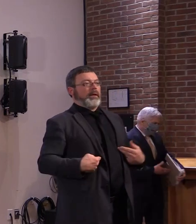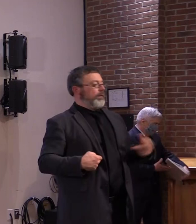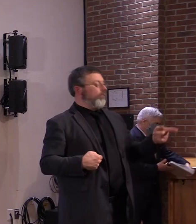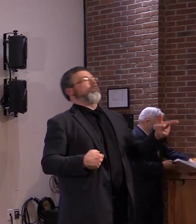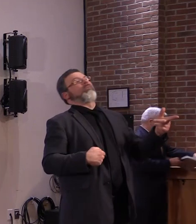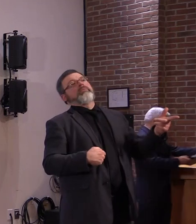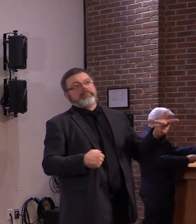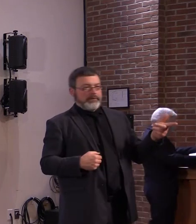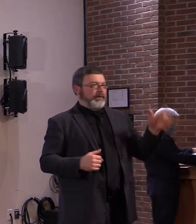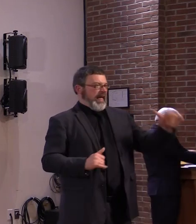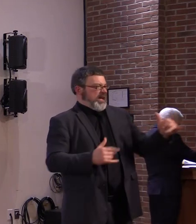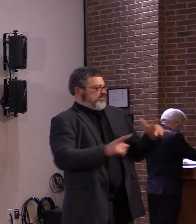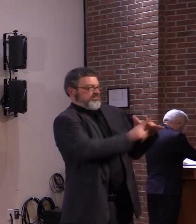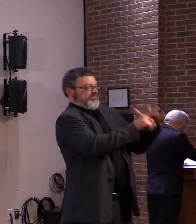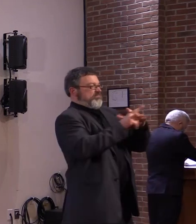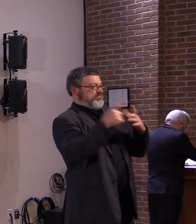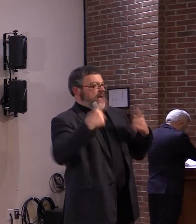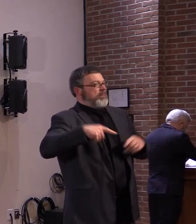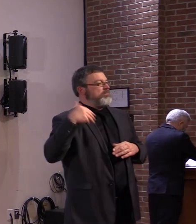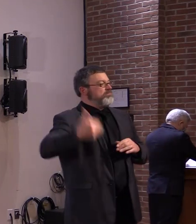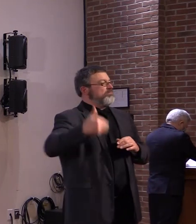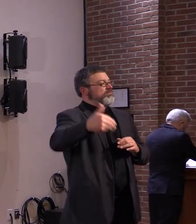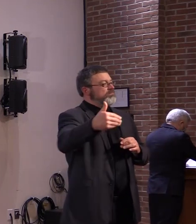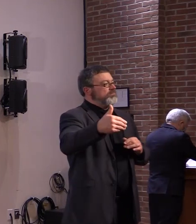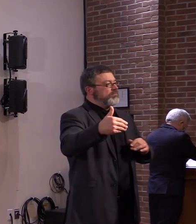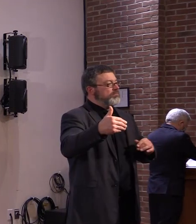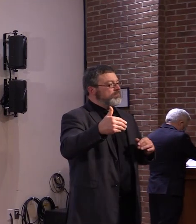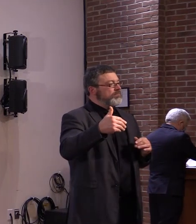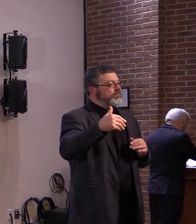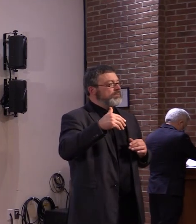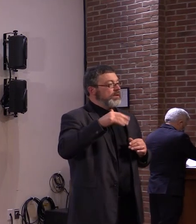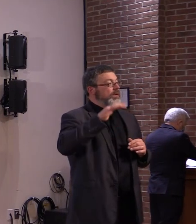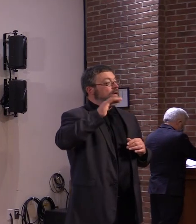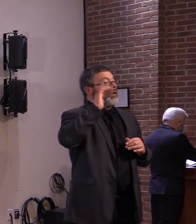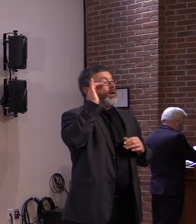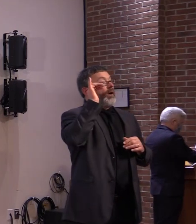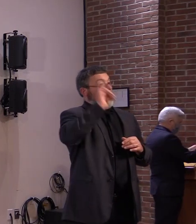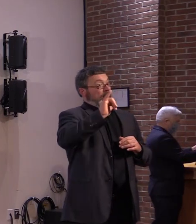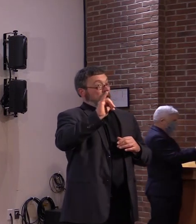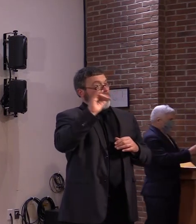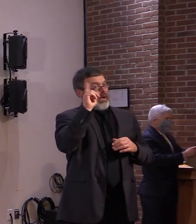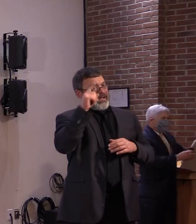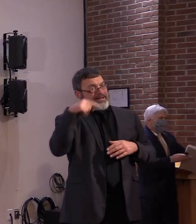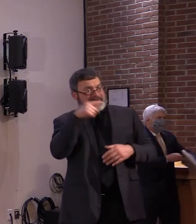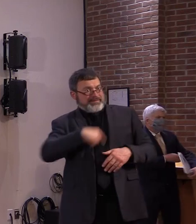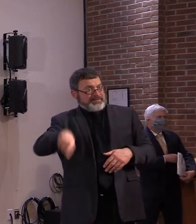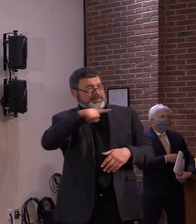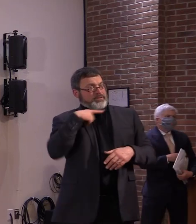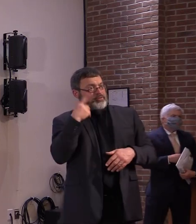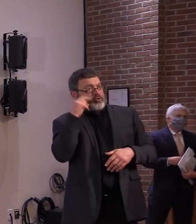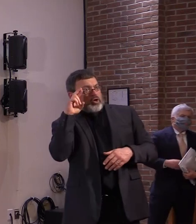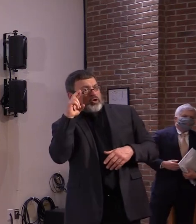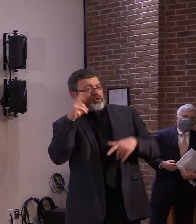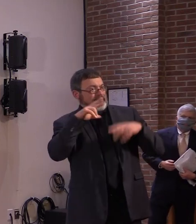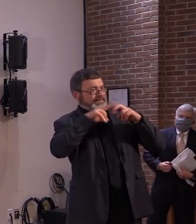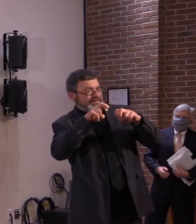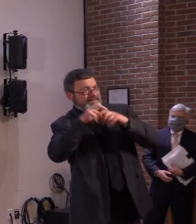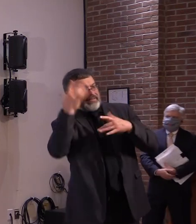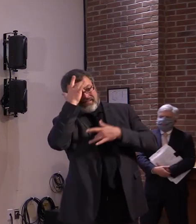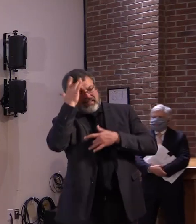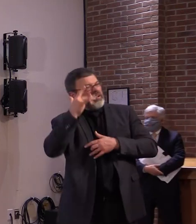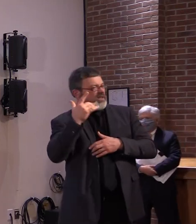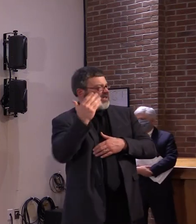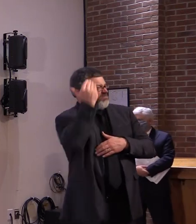this pandemic was inevitable. Everyone will agree with that. The real issue has to be